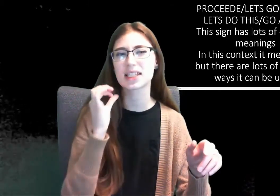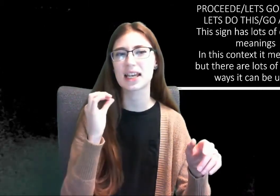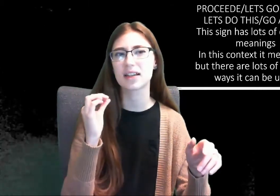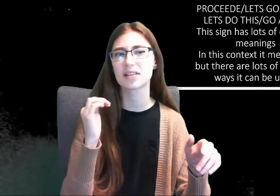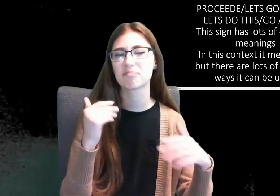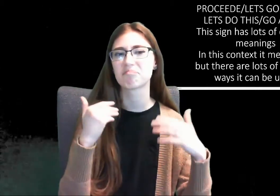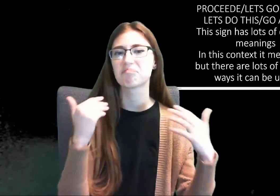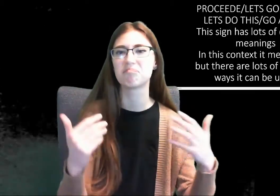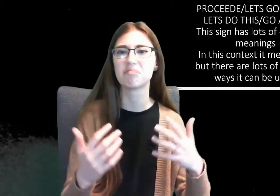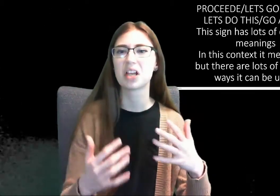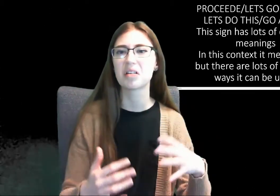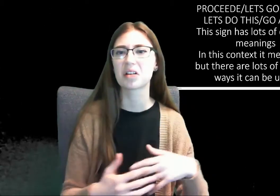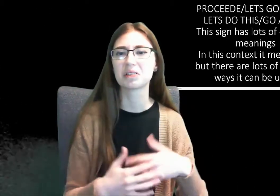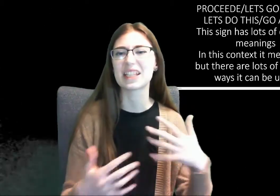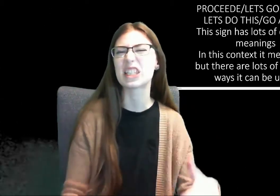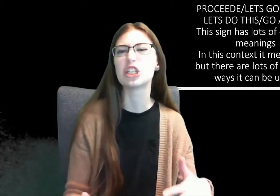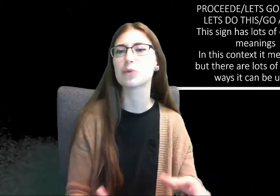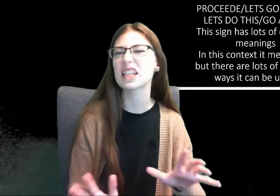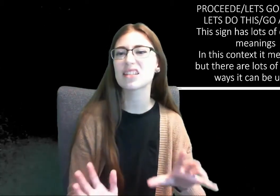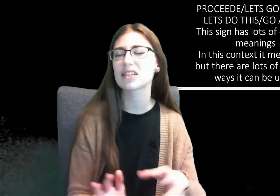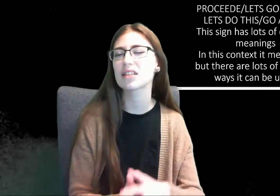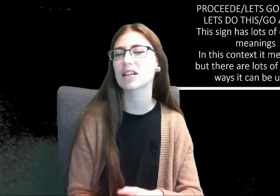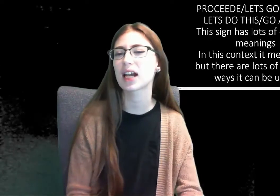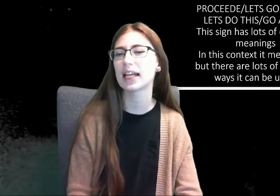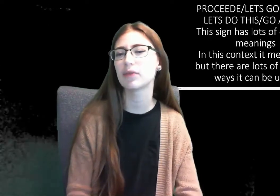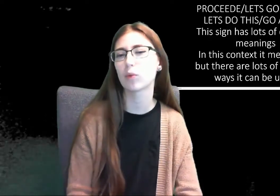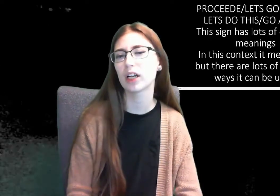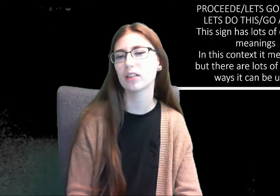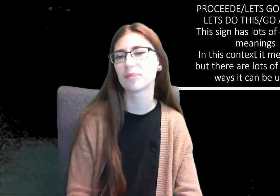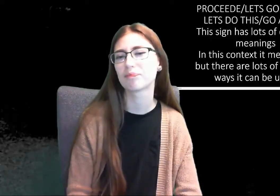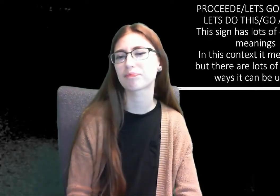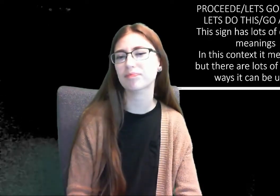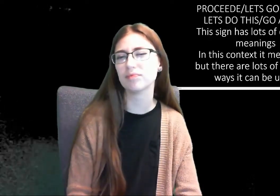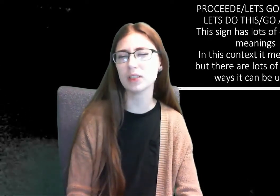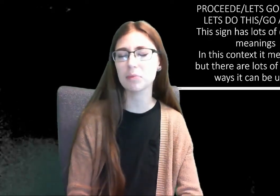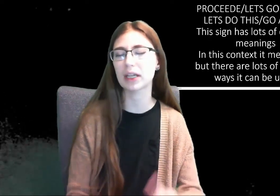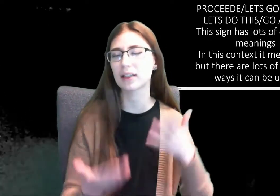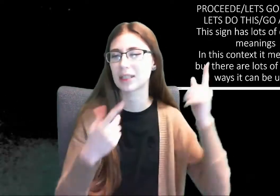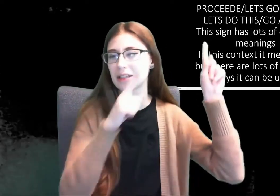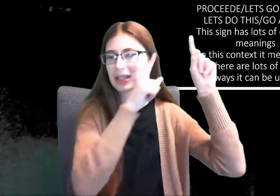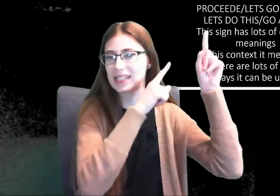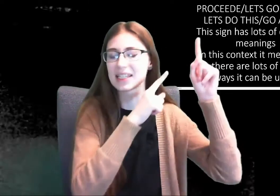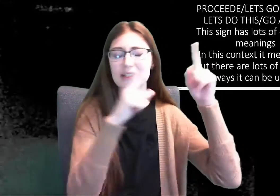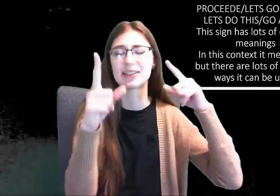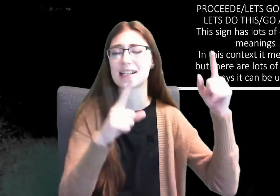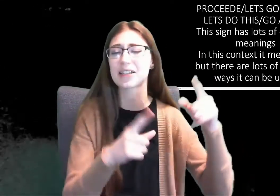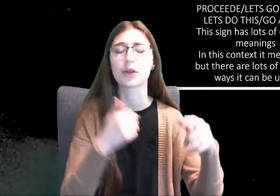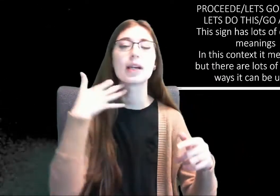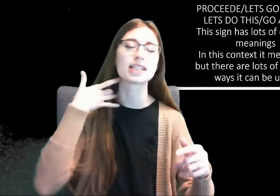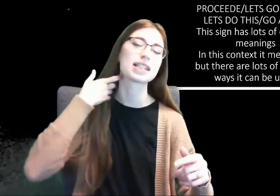like, let's do this kind of a word. But I mean, you can see there's a lot of different ways the sign